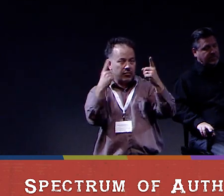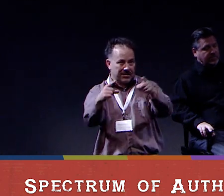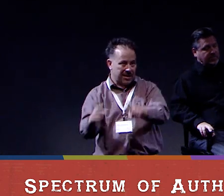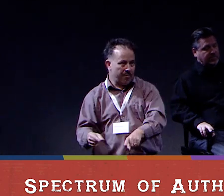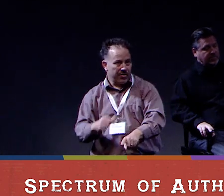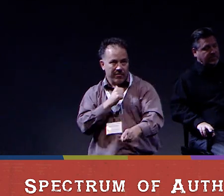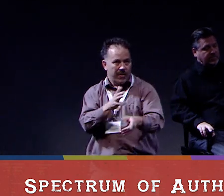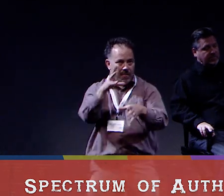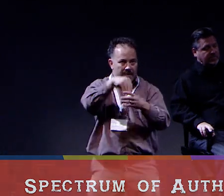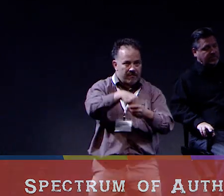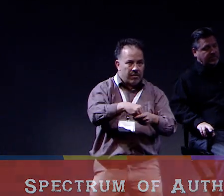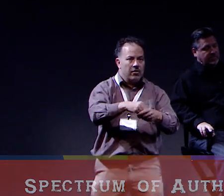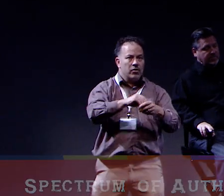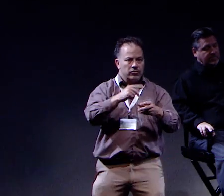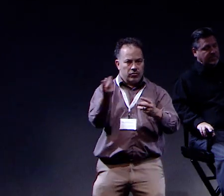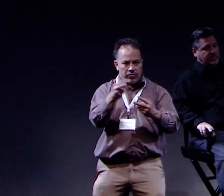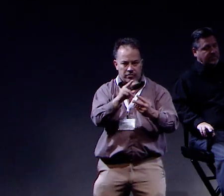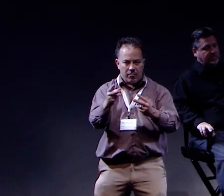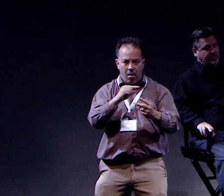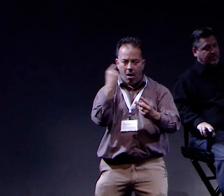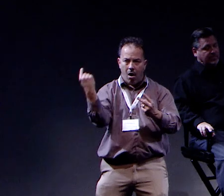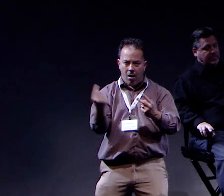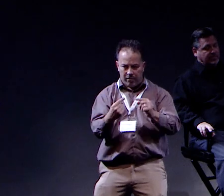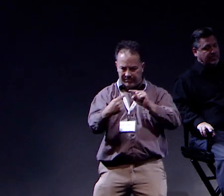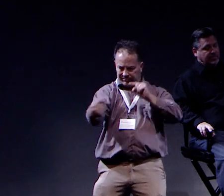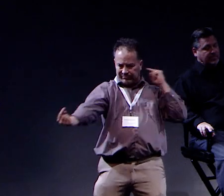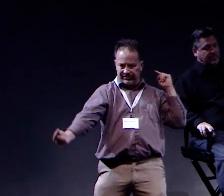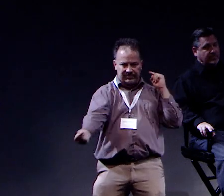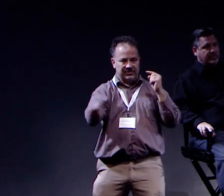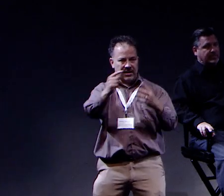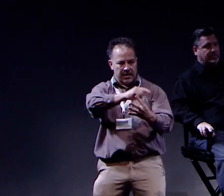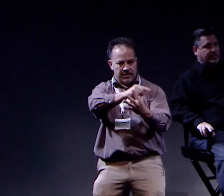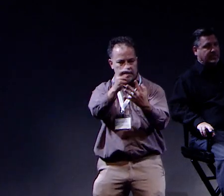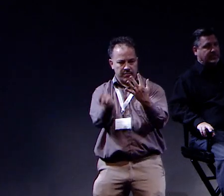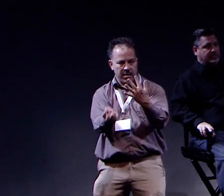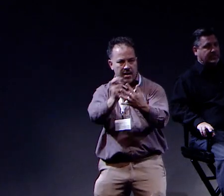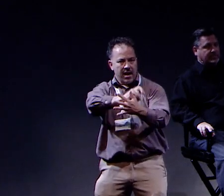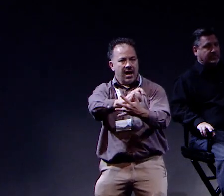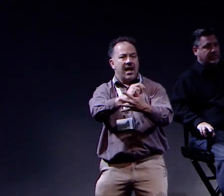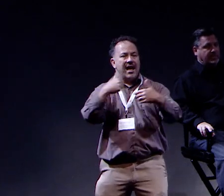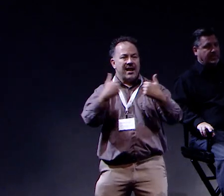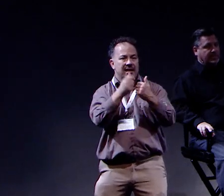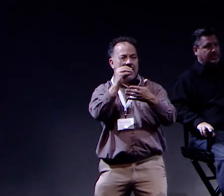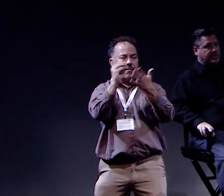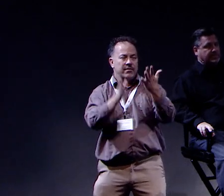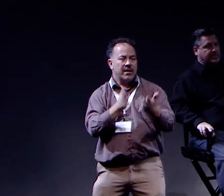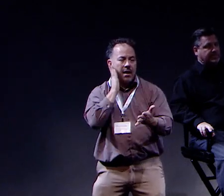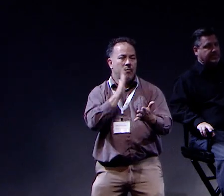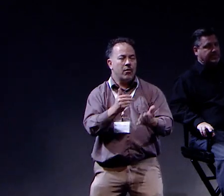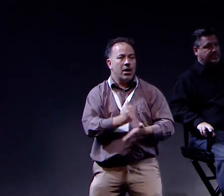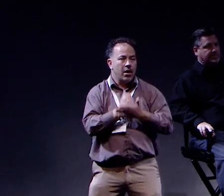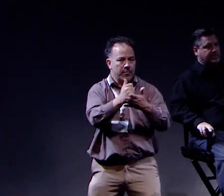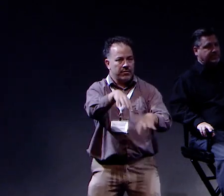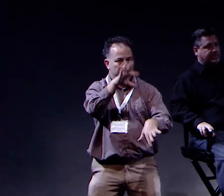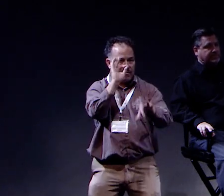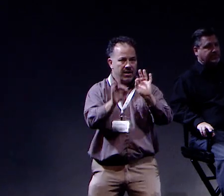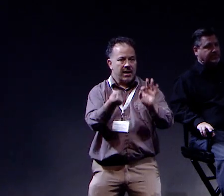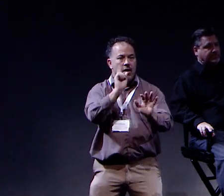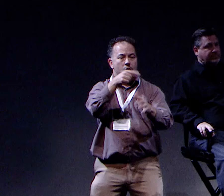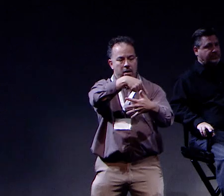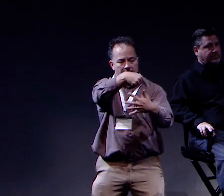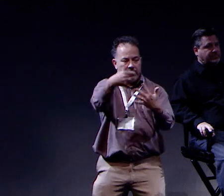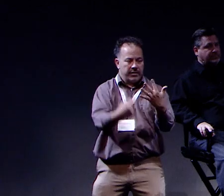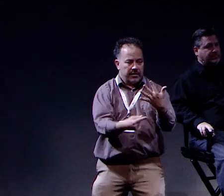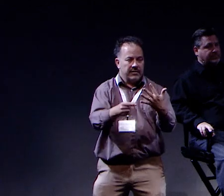So those two things are always at odds on the spectrum. And a game designer will help you figure out where to fall on that spectrum for the type of experience you're trying to